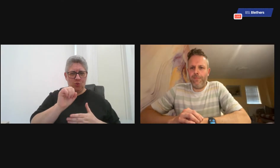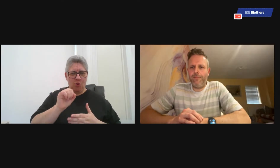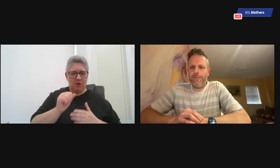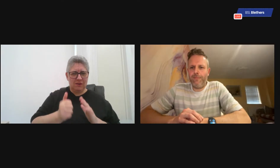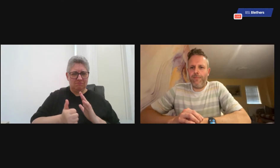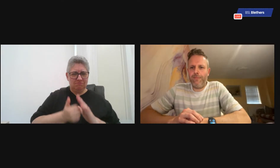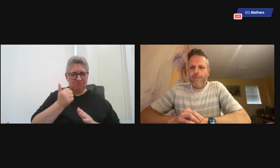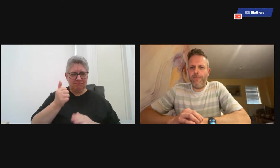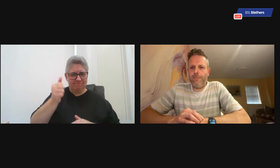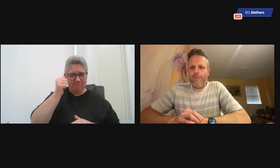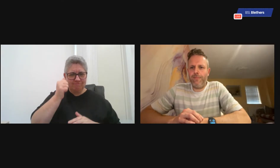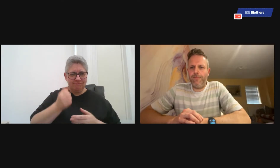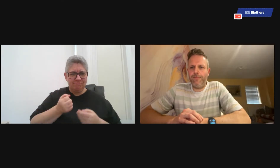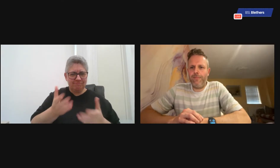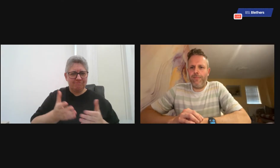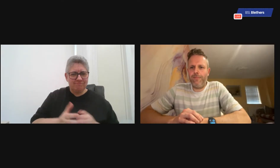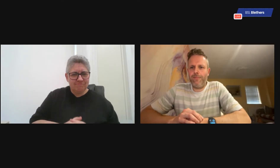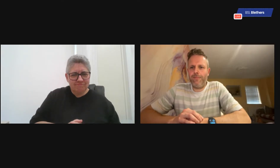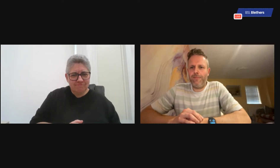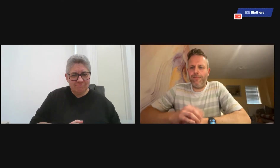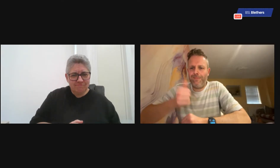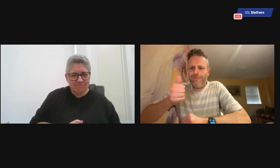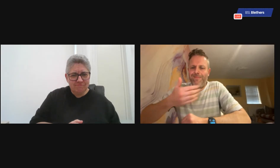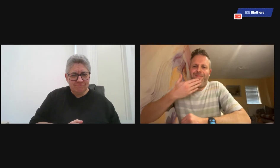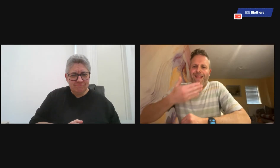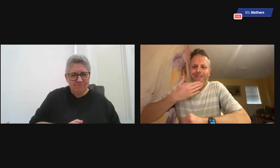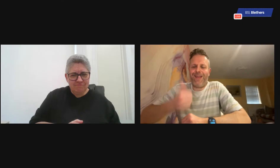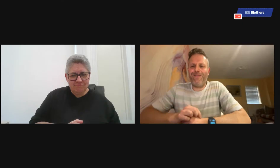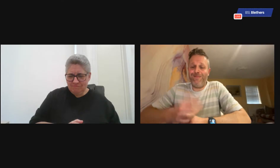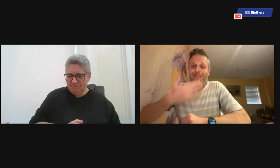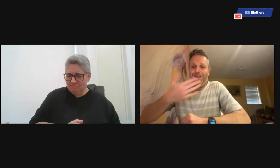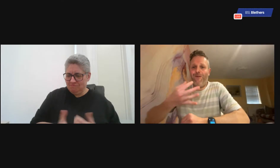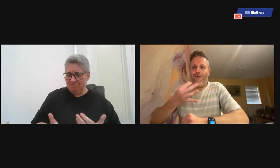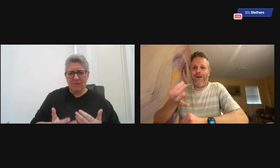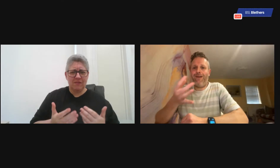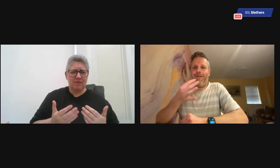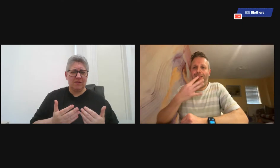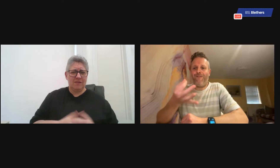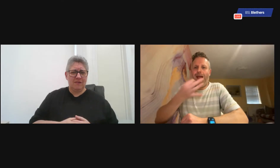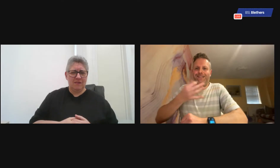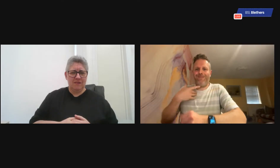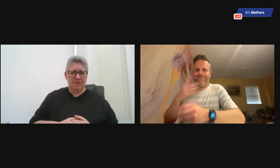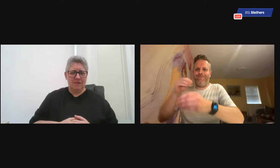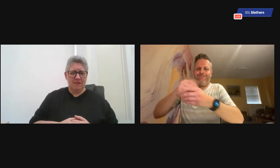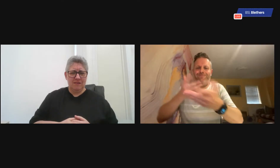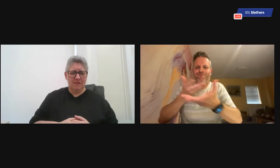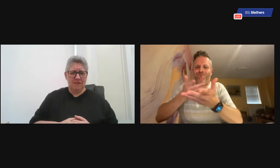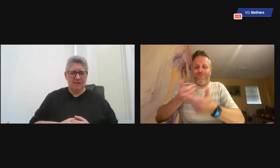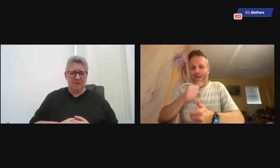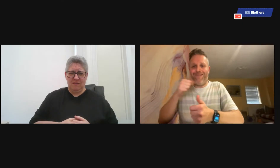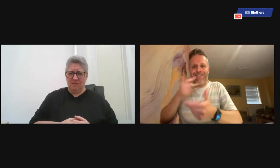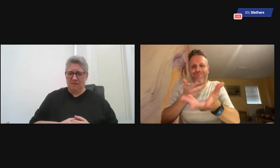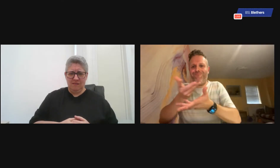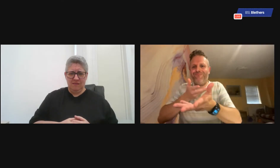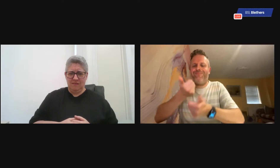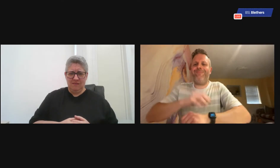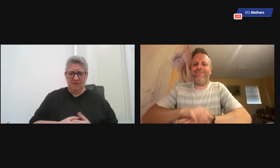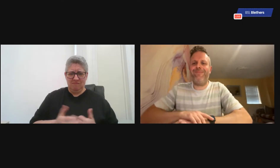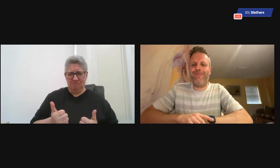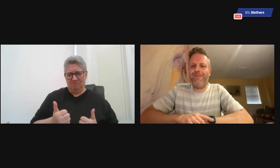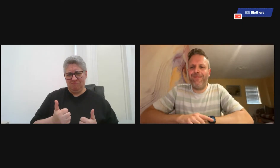congratulations to you. What a wonderful thing you're doing. And I hope that people watching have been very much inspired by your